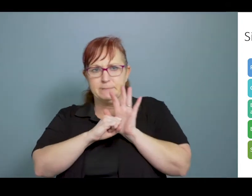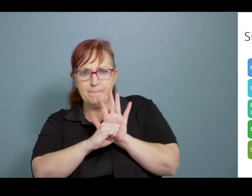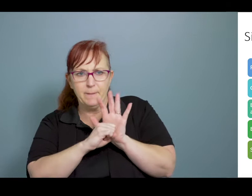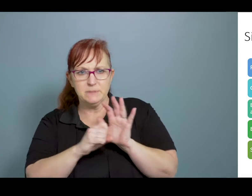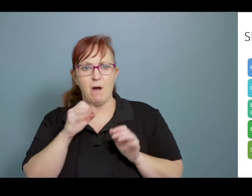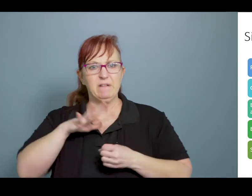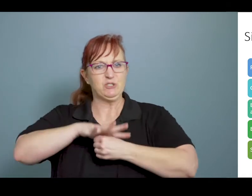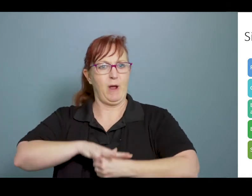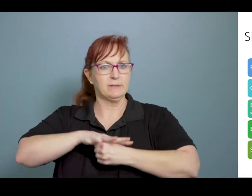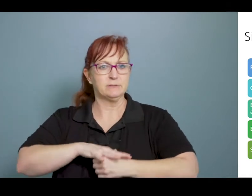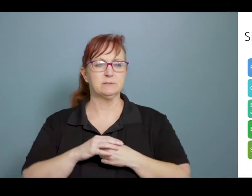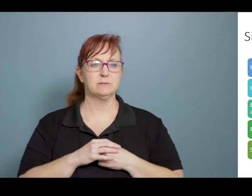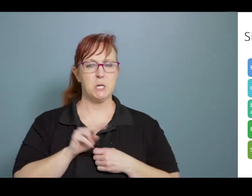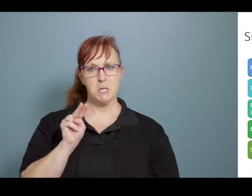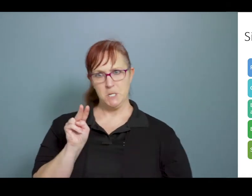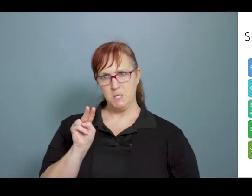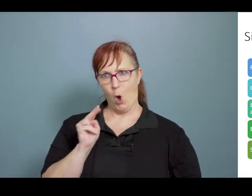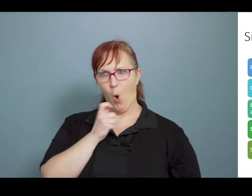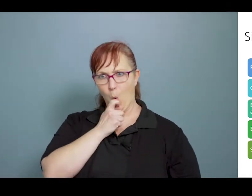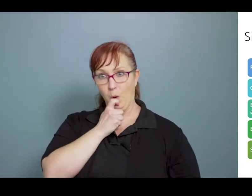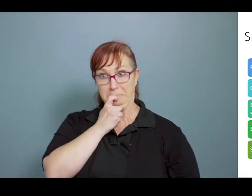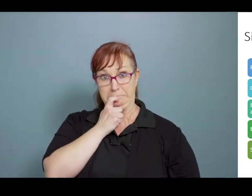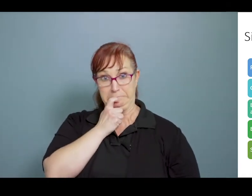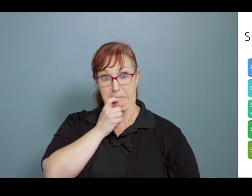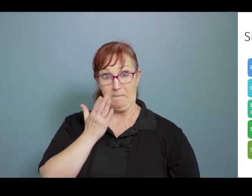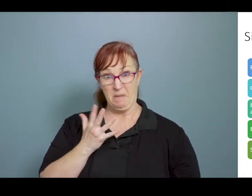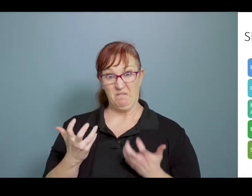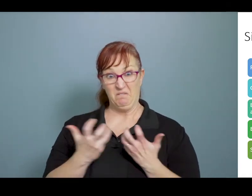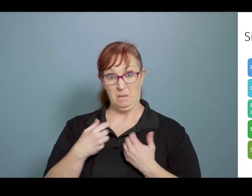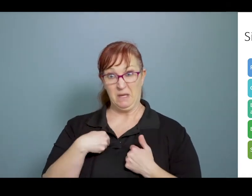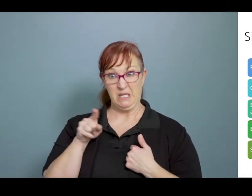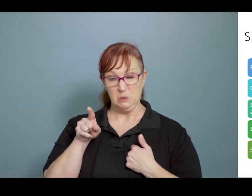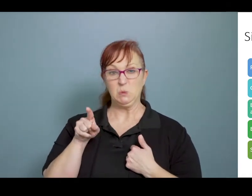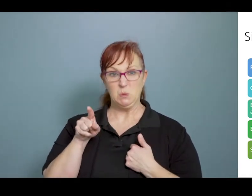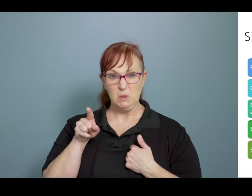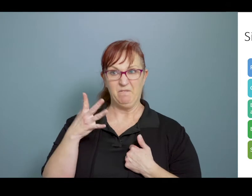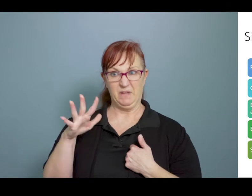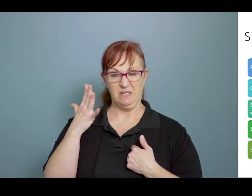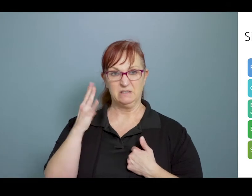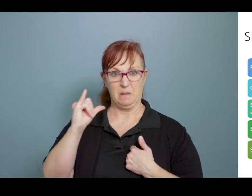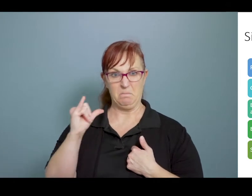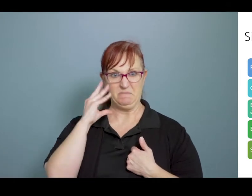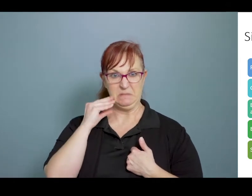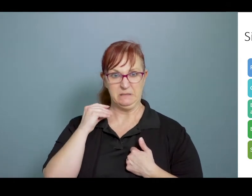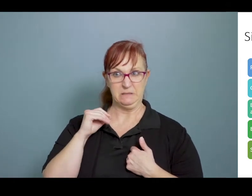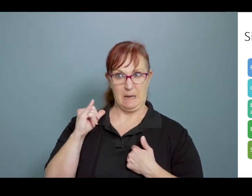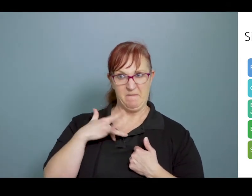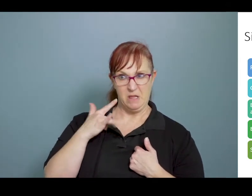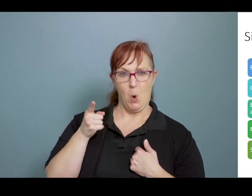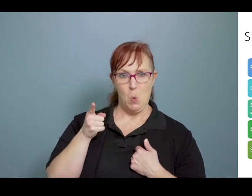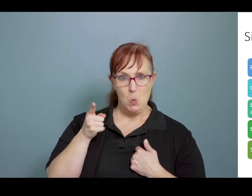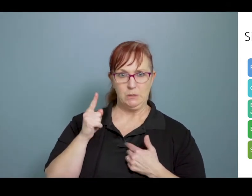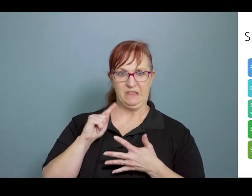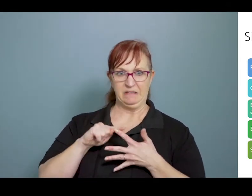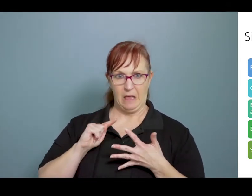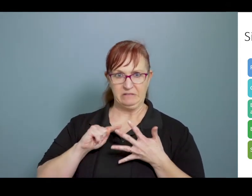think about like, I wonder if any of these things are true for me. And this is